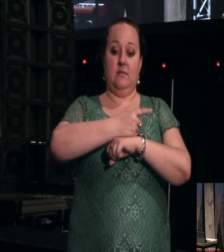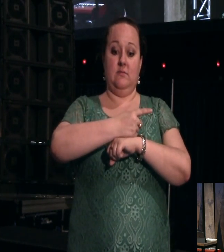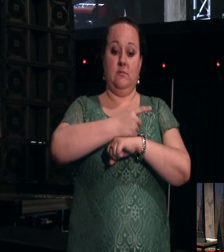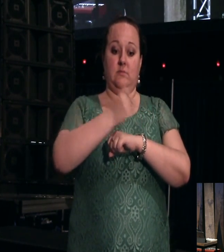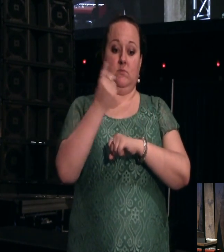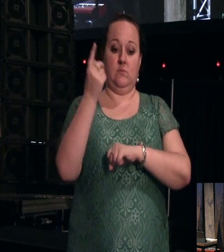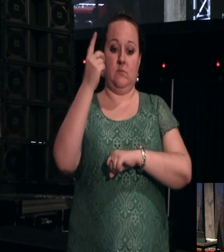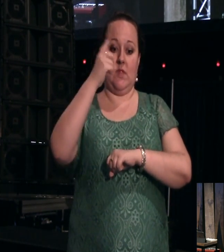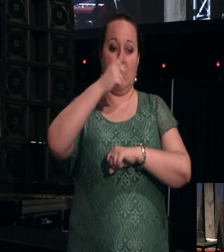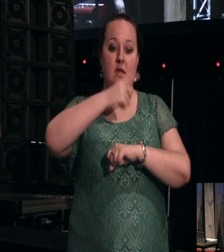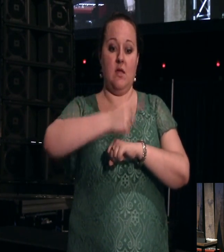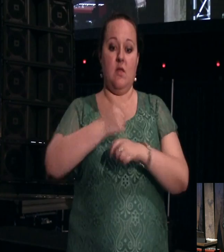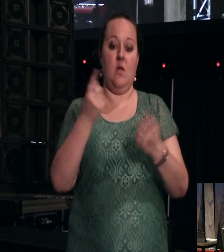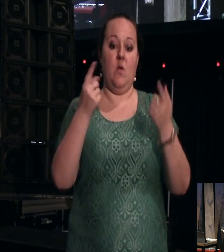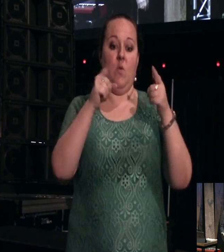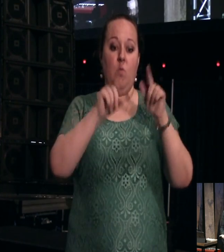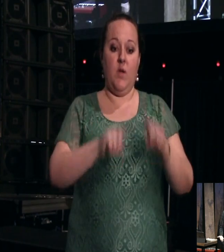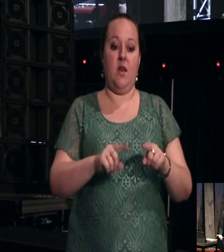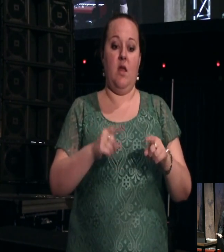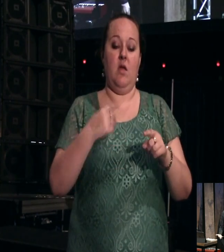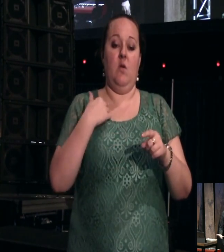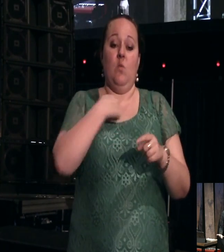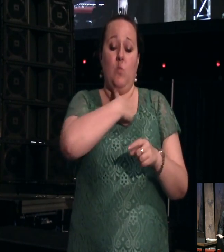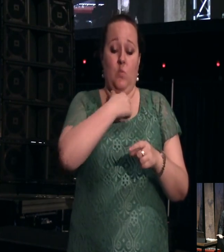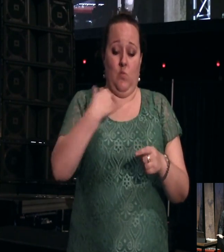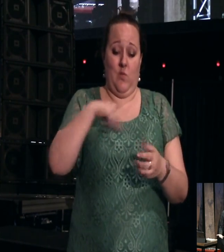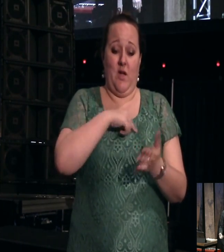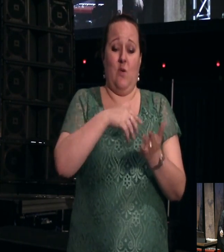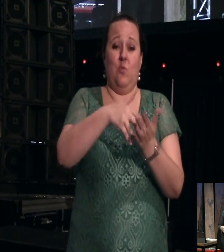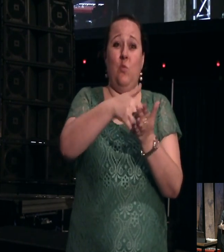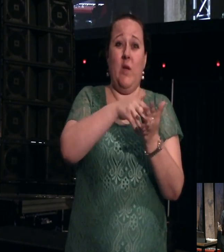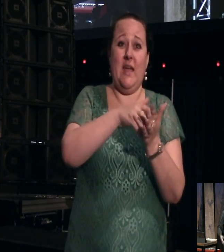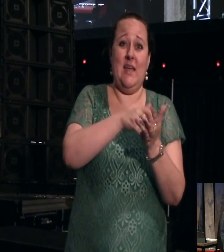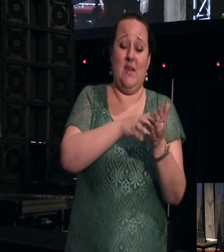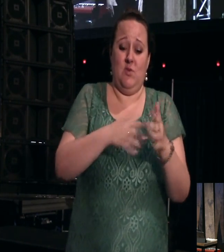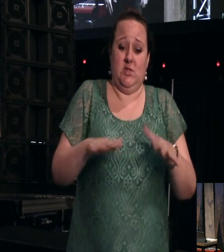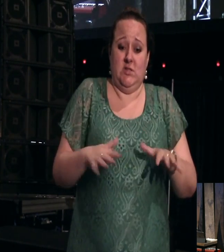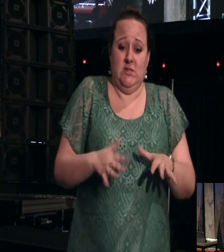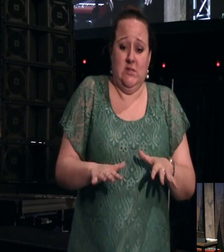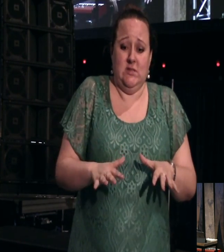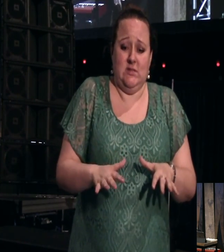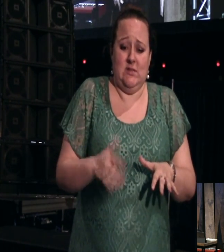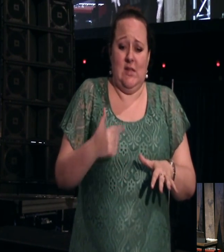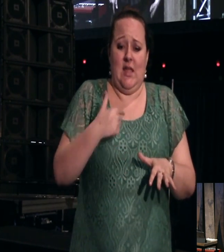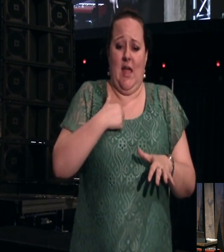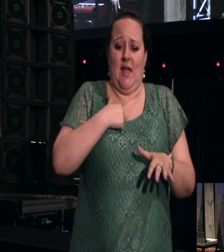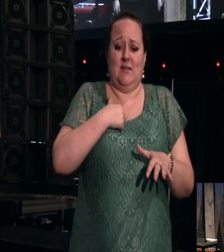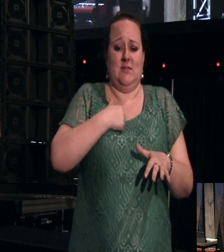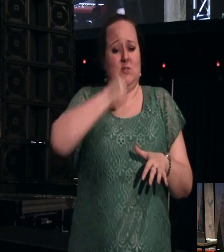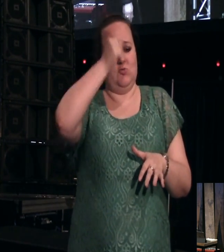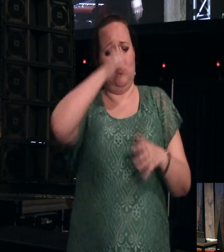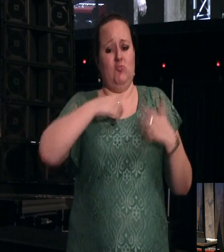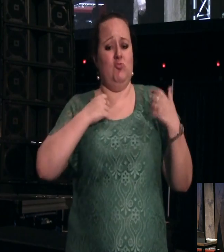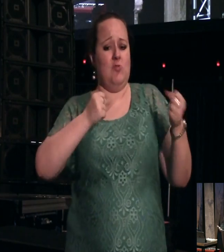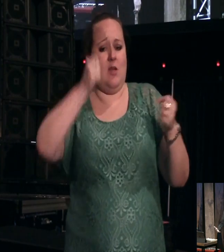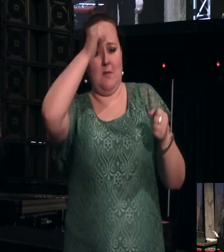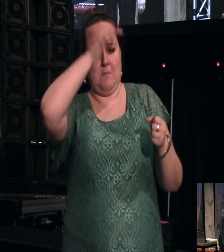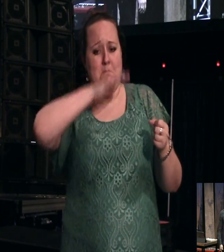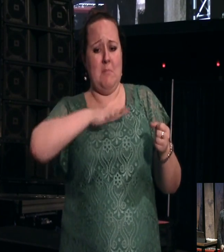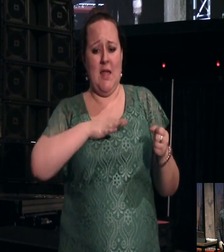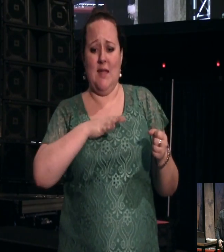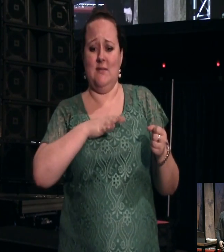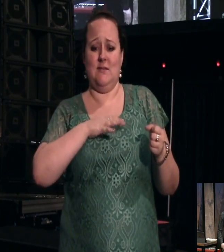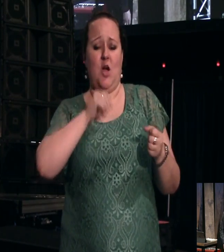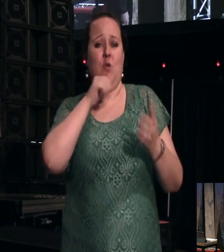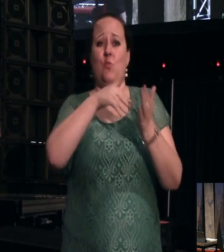day when the keepers of the house tremble. He's talking about our arms. When our arms get weak and begin to tremble, and the strong men are bent. What are those talking